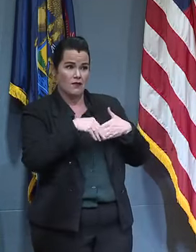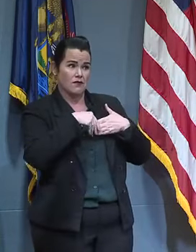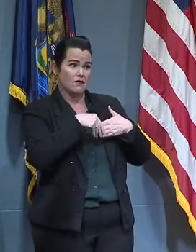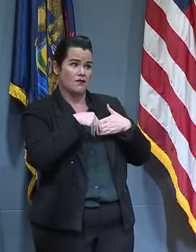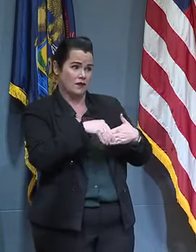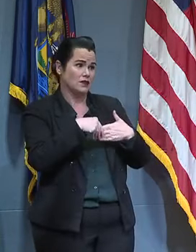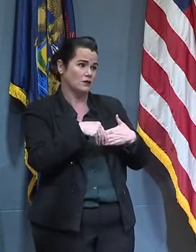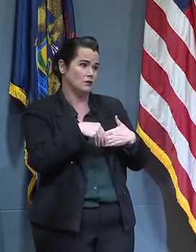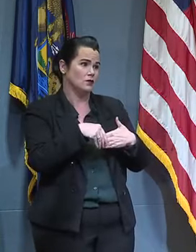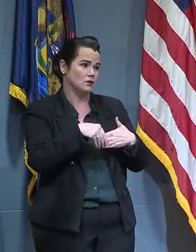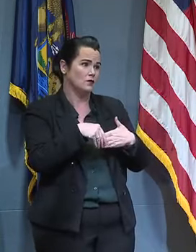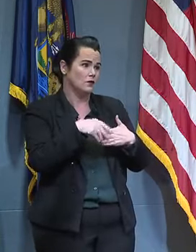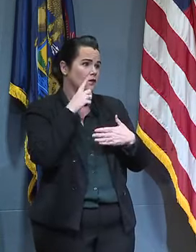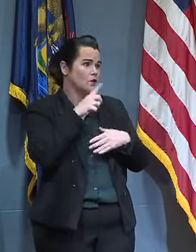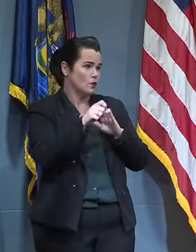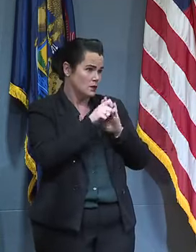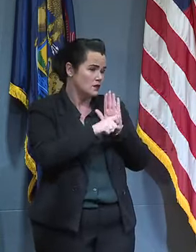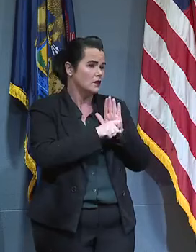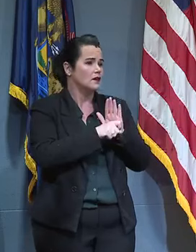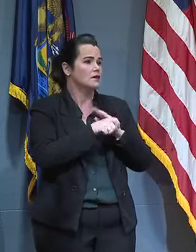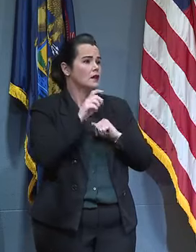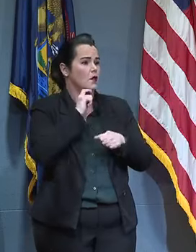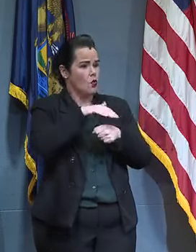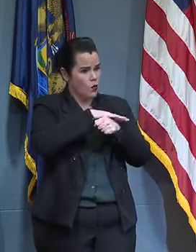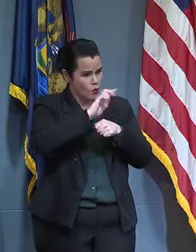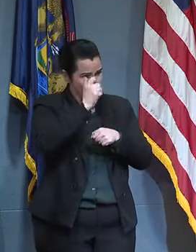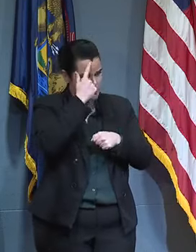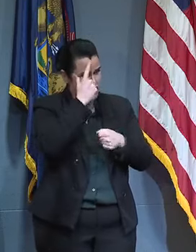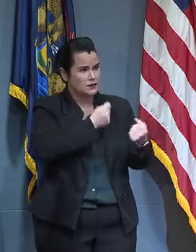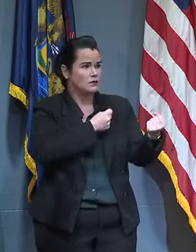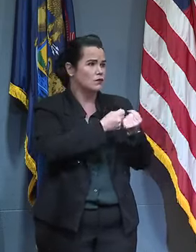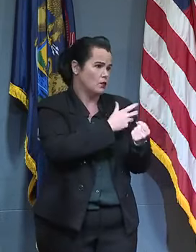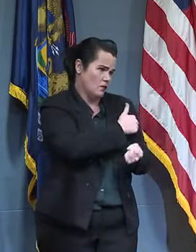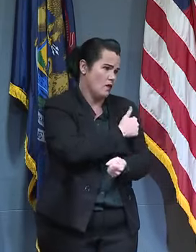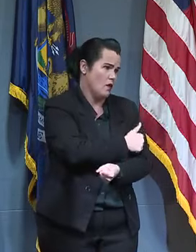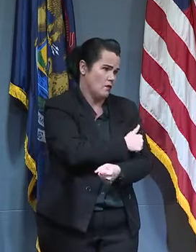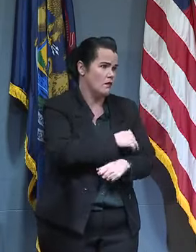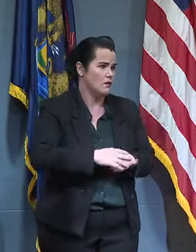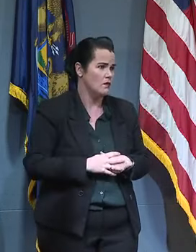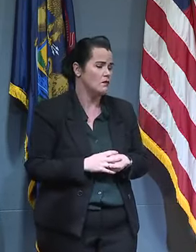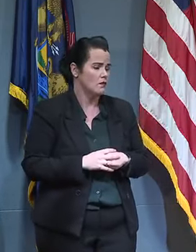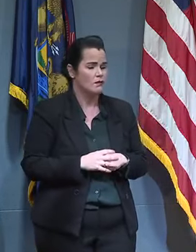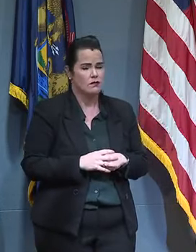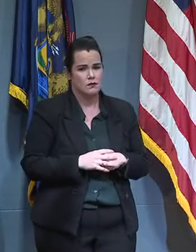states and to local governments, and as well as support to our hospitals.